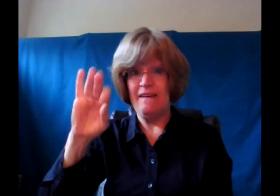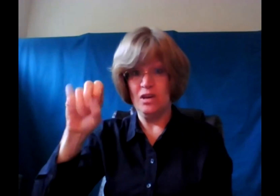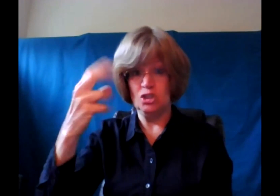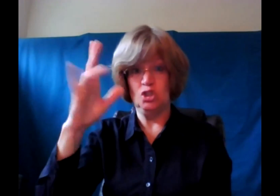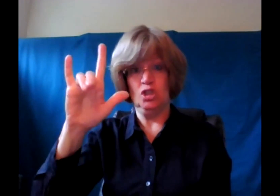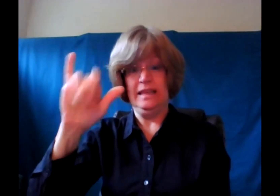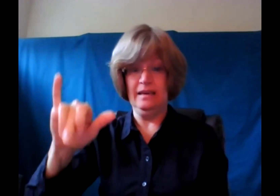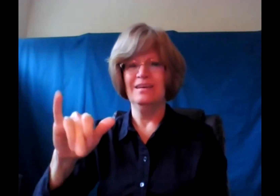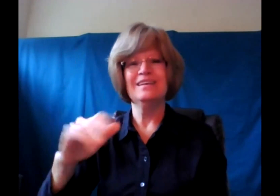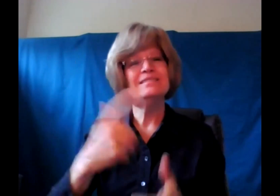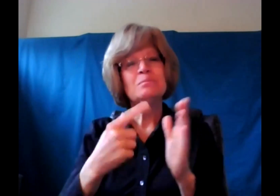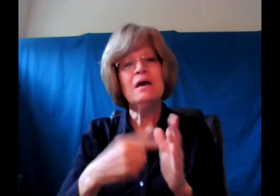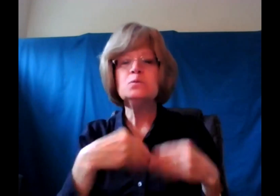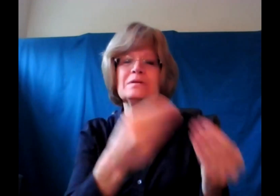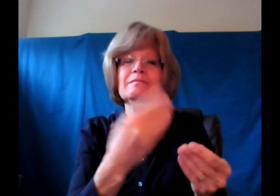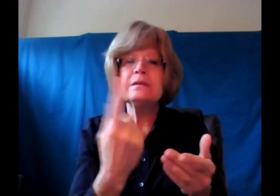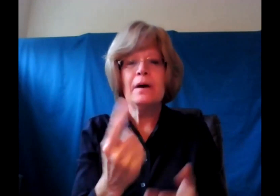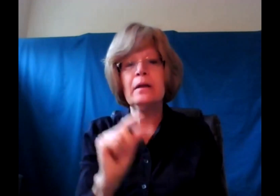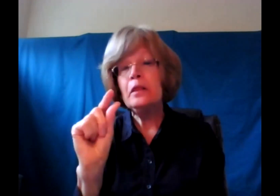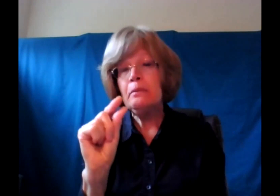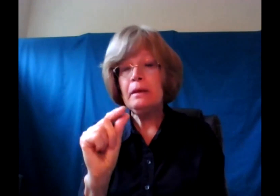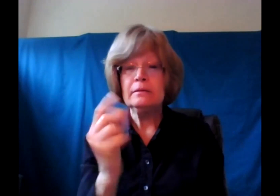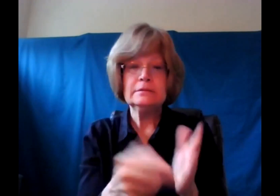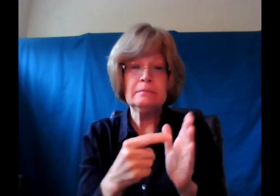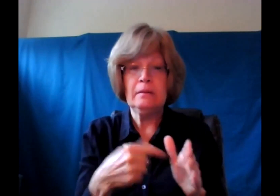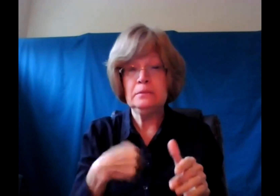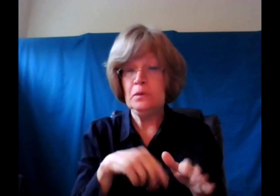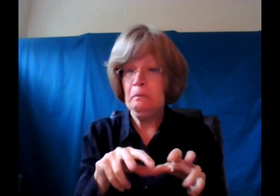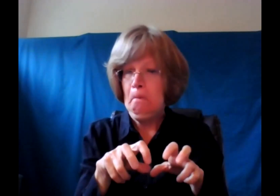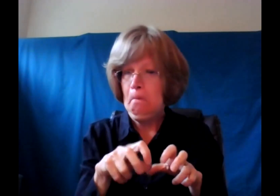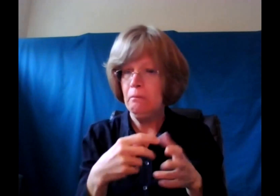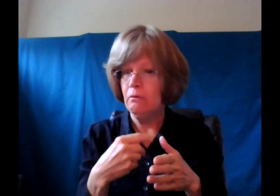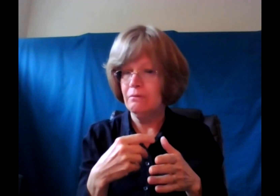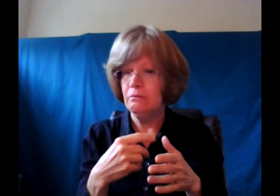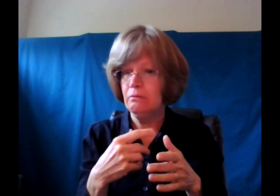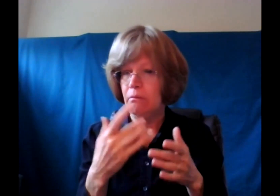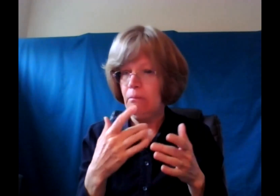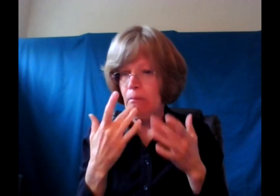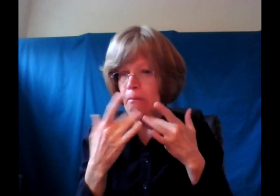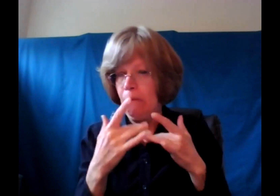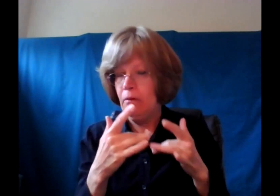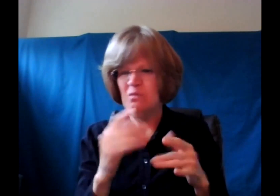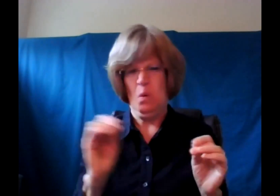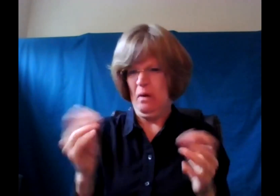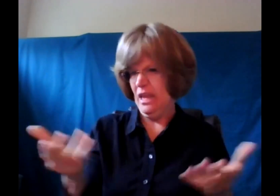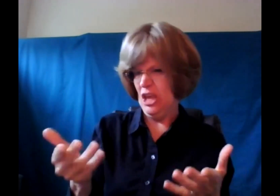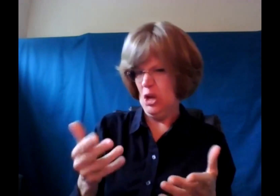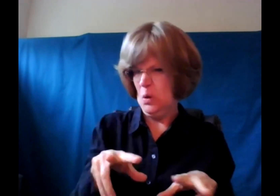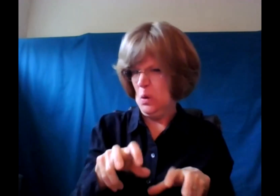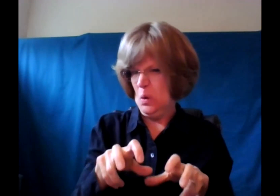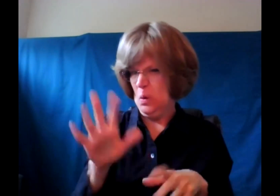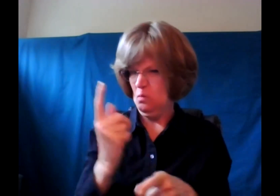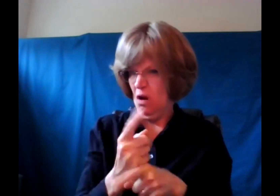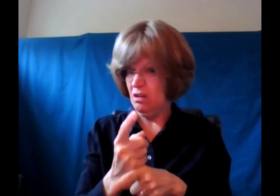we give people things, we give them just a little bit, you know, we're kind of stingy sometimes, you know, don't want to say that, but there's nobody in here that's